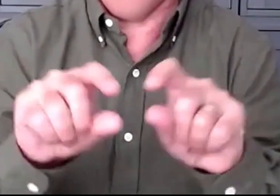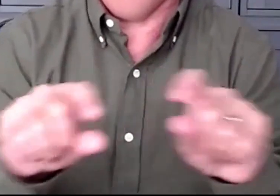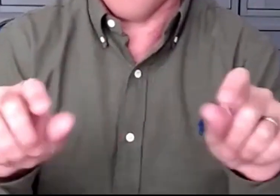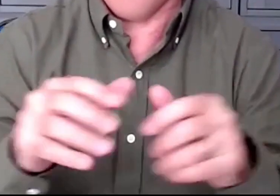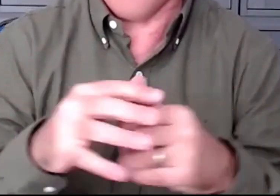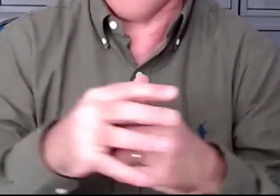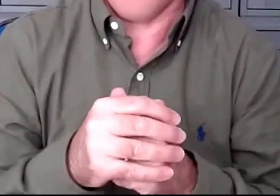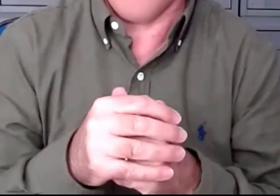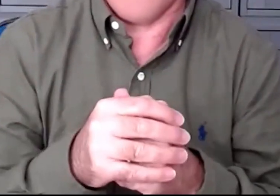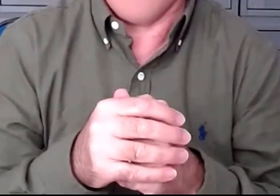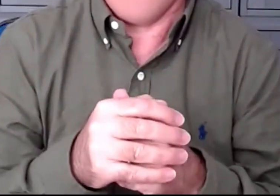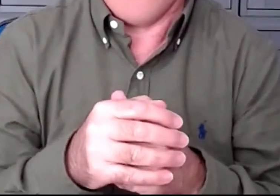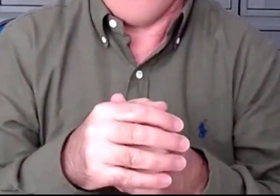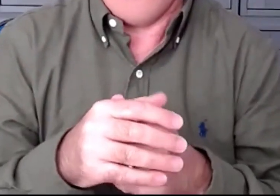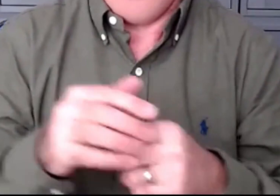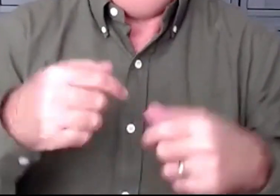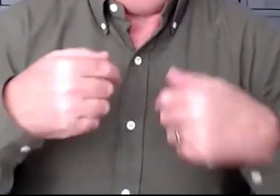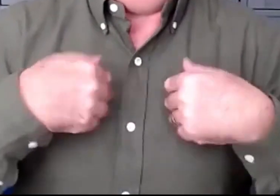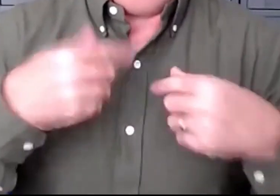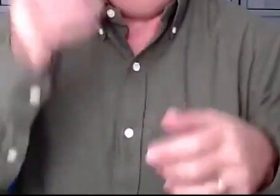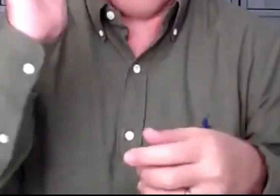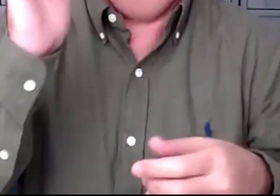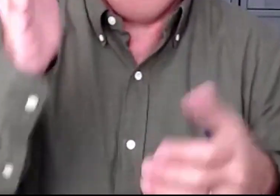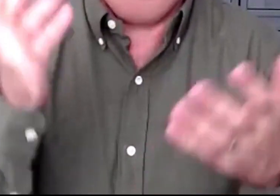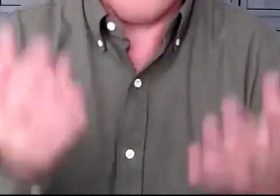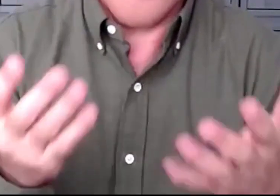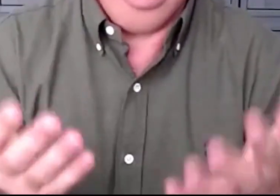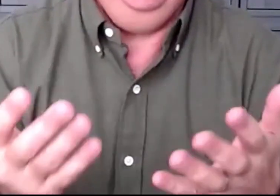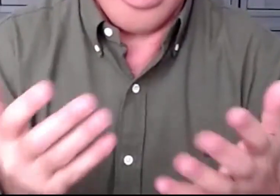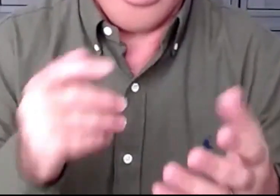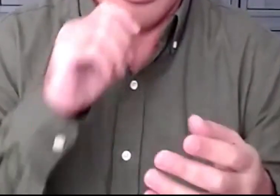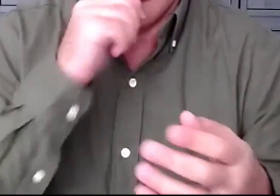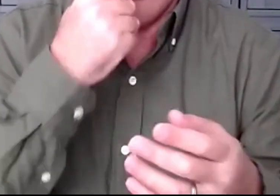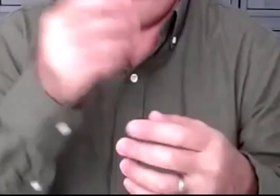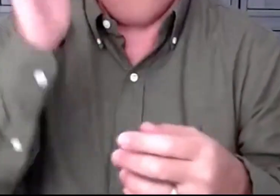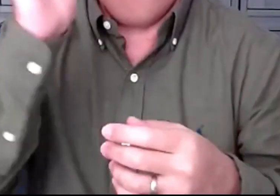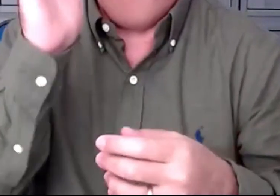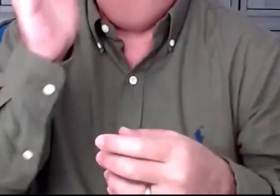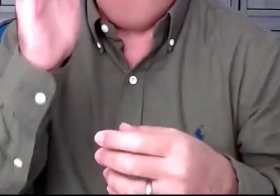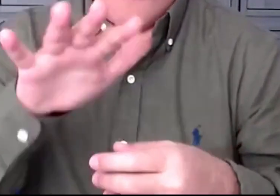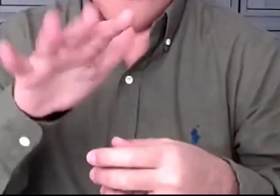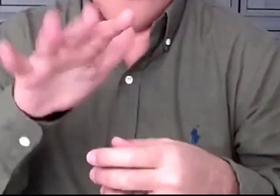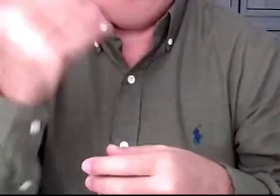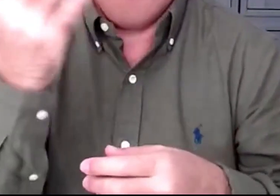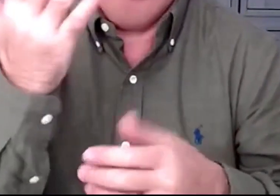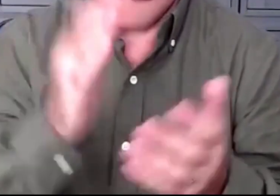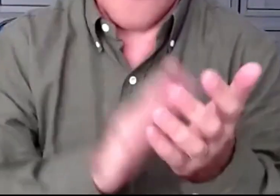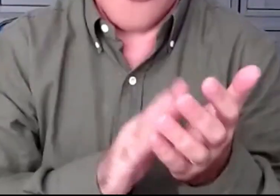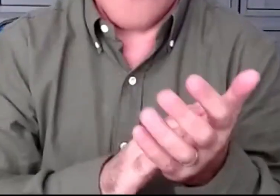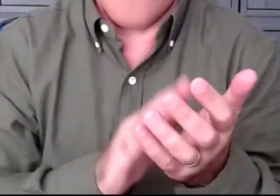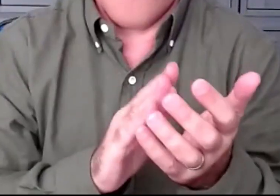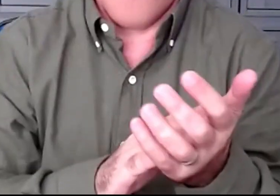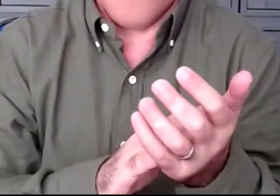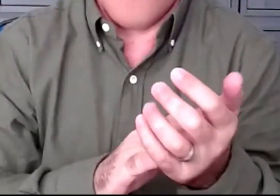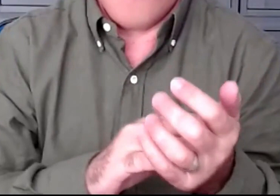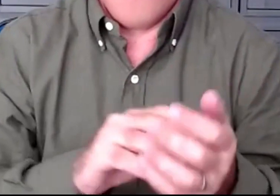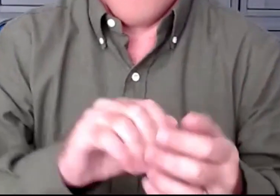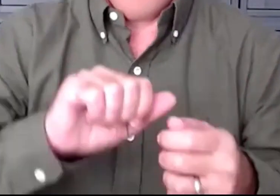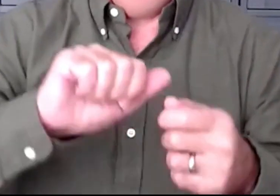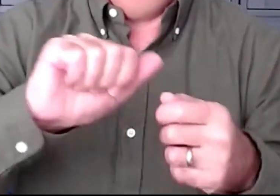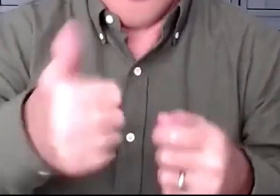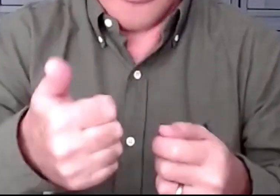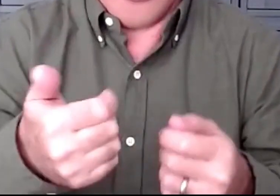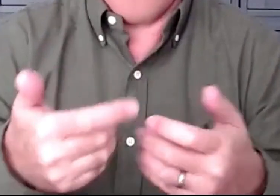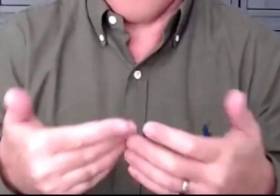There are captions available if people want to follow them. Our speaker today will be presenting